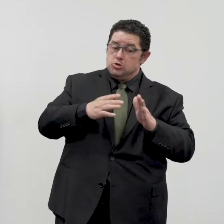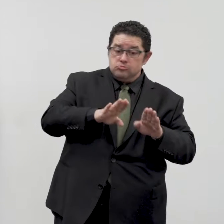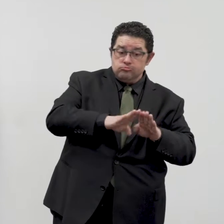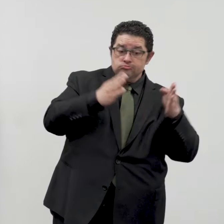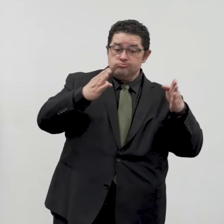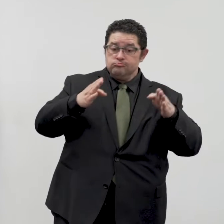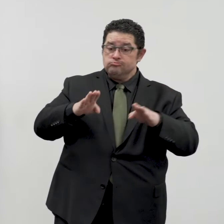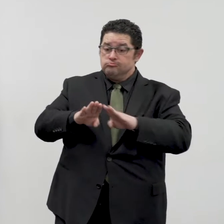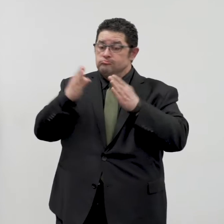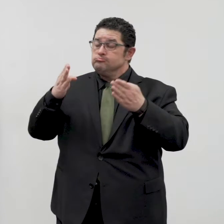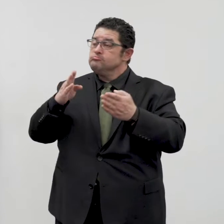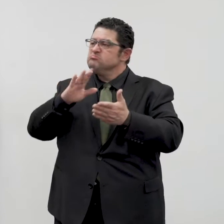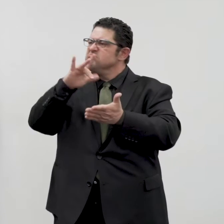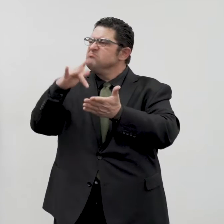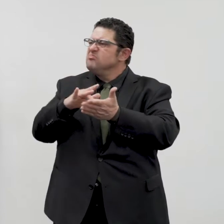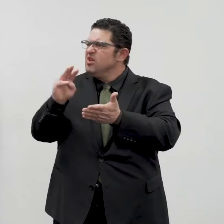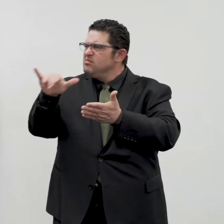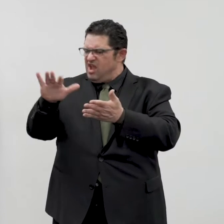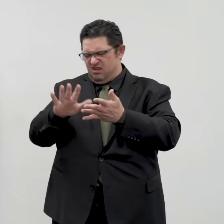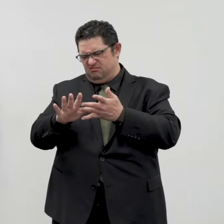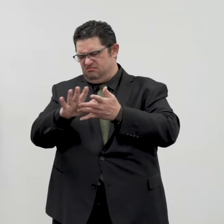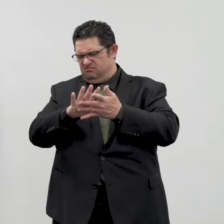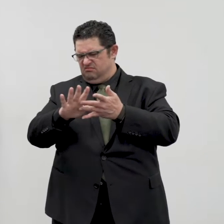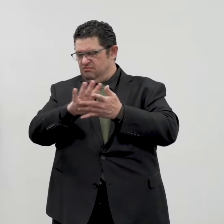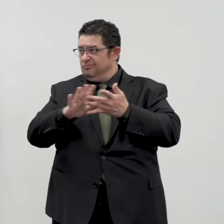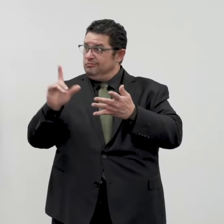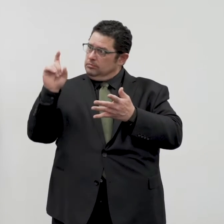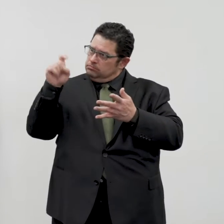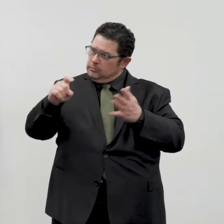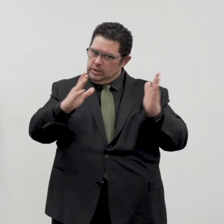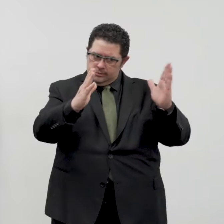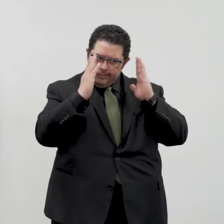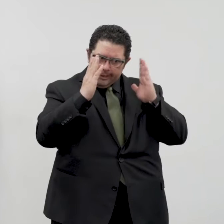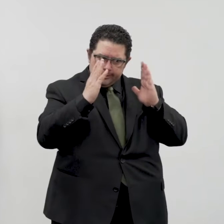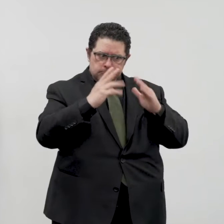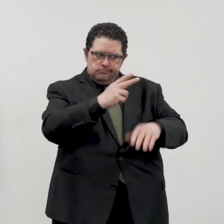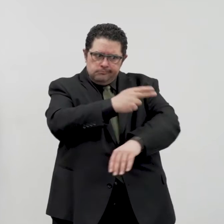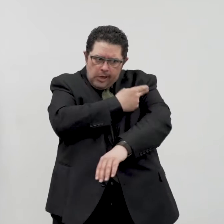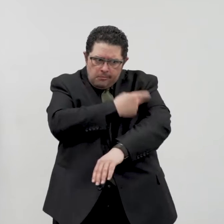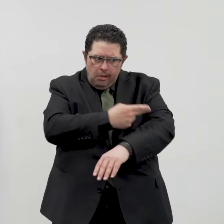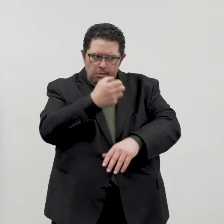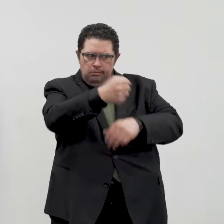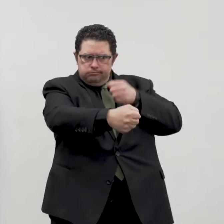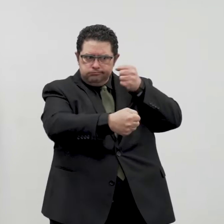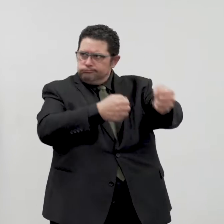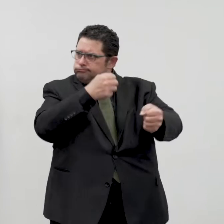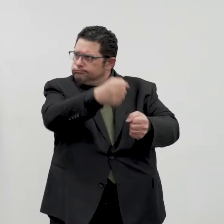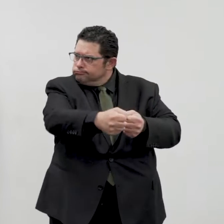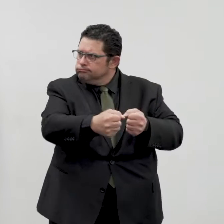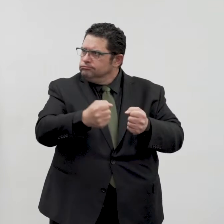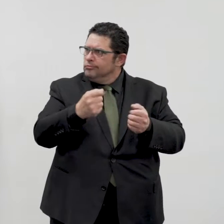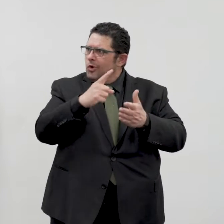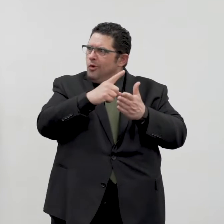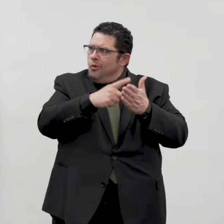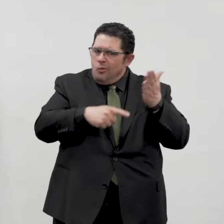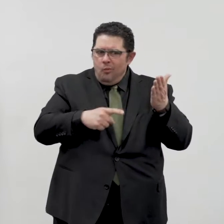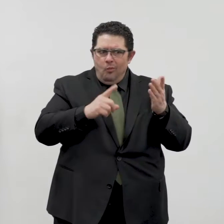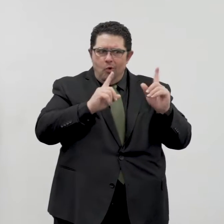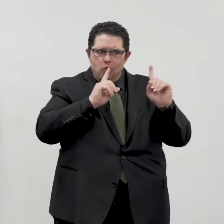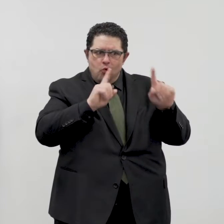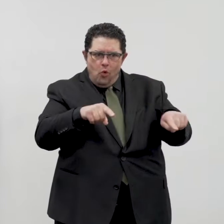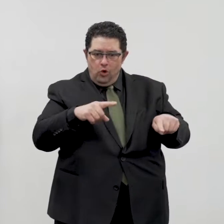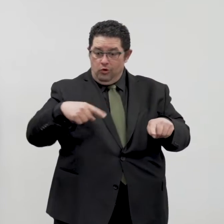in mid-May. But again, we have to watch these numbers, and we have to watch these hospital admissions and see in what order those restrictions